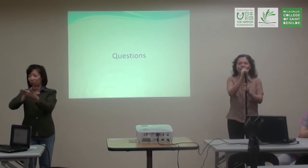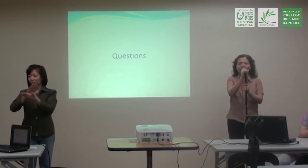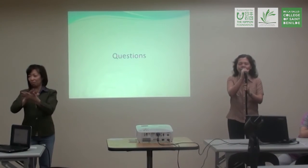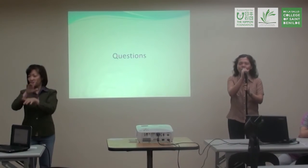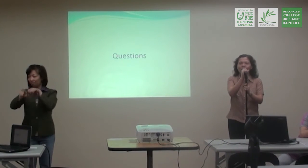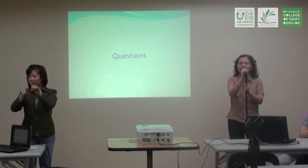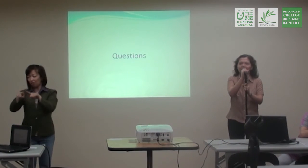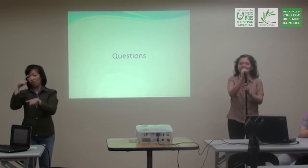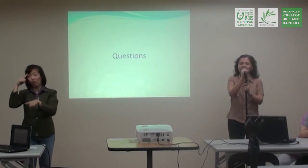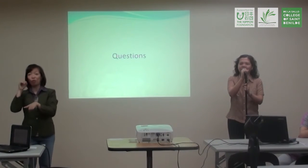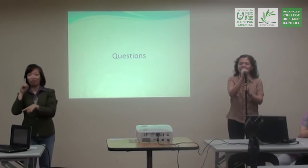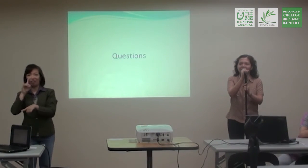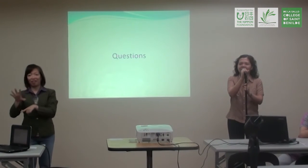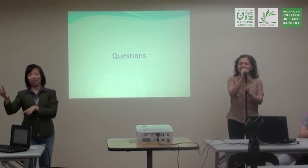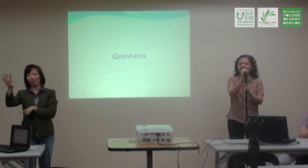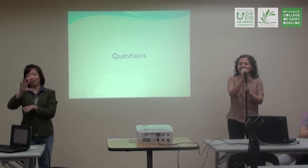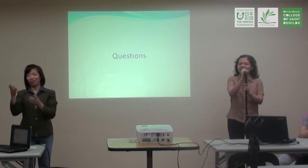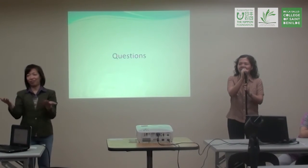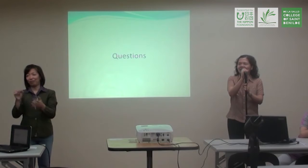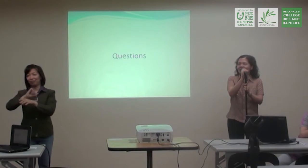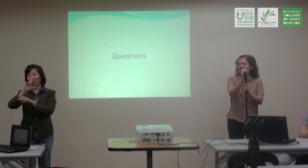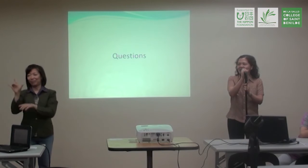deaf population.